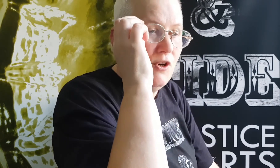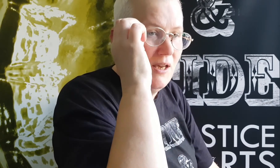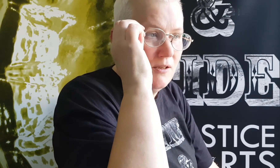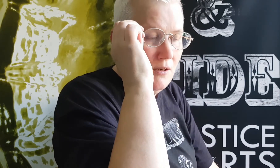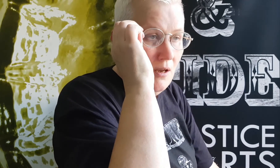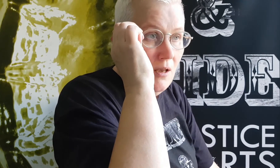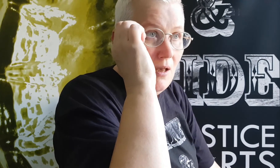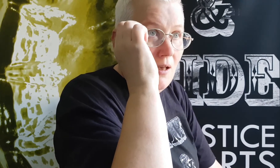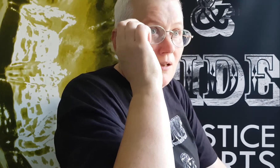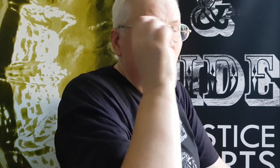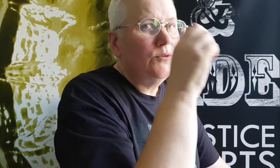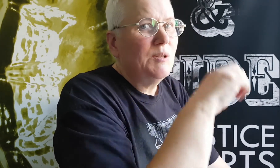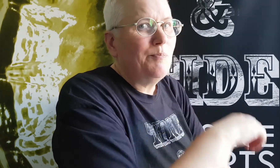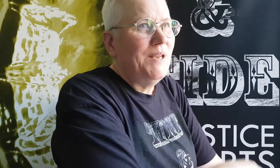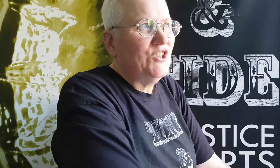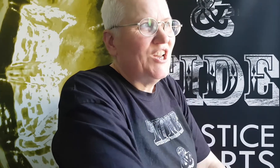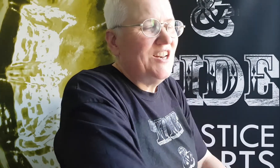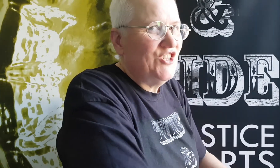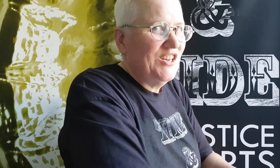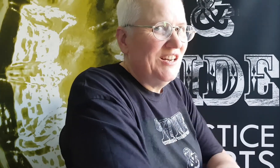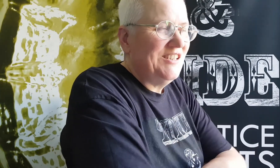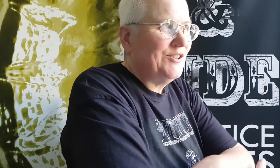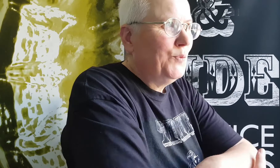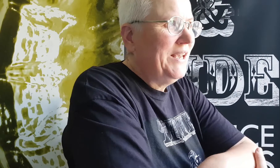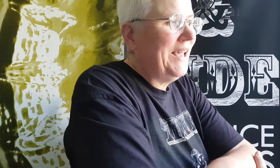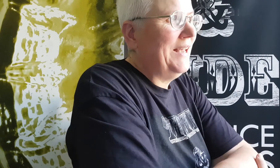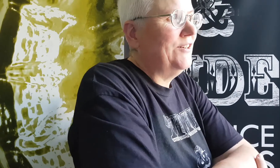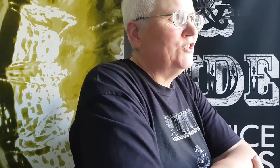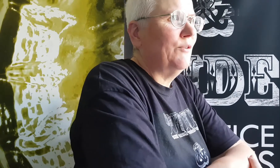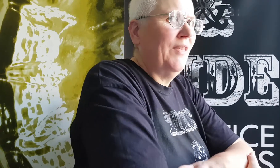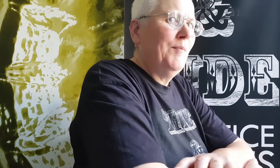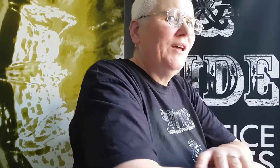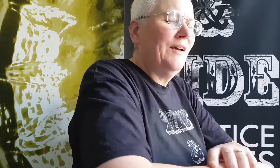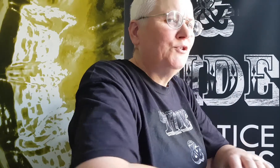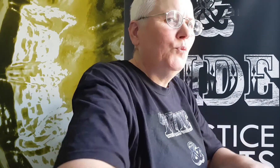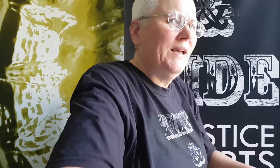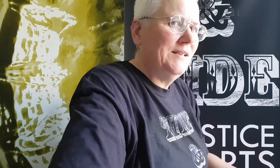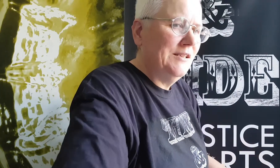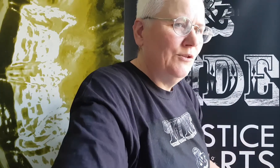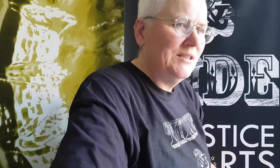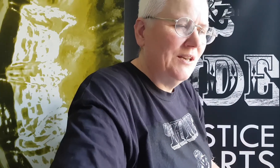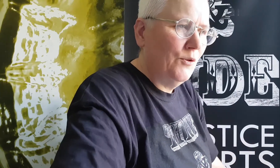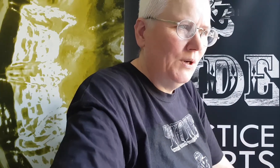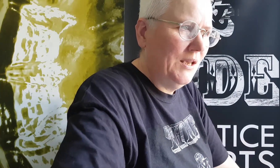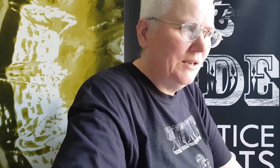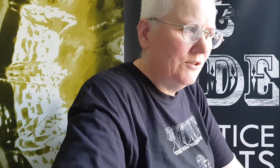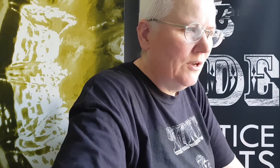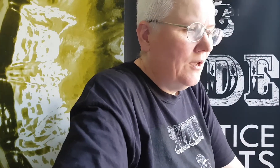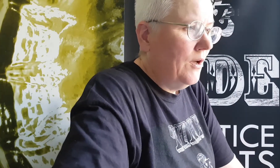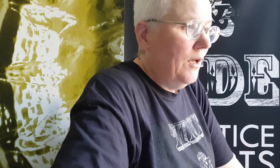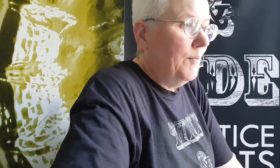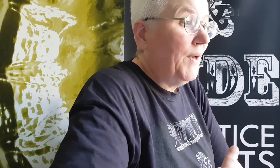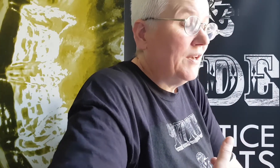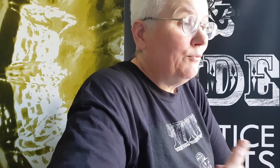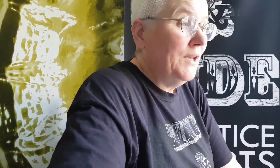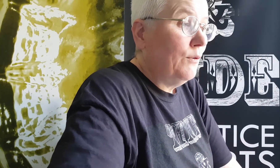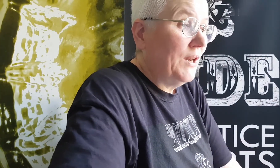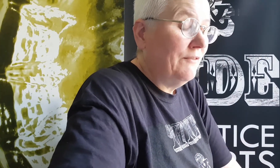yet. Dawn's a bit challenging unless it's a weekend, so that might have to wait until there's another weekend. But if we go on having to